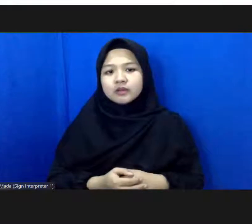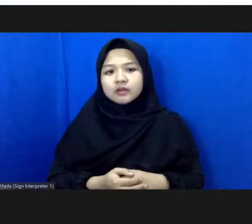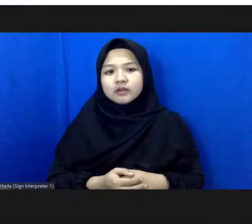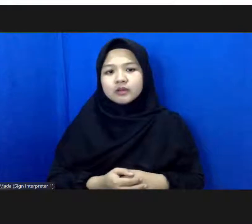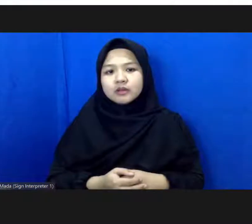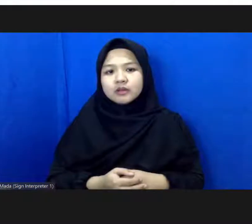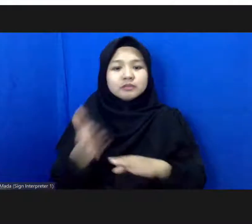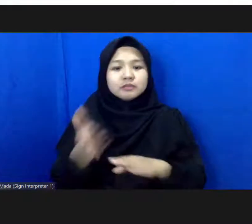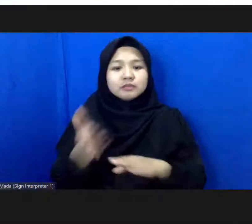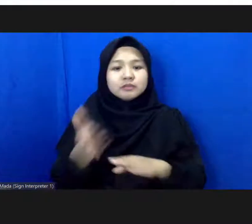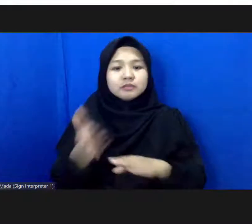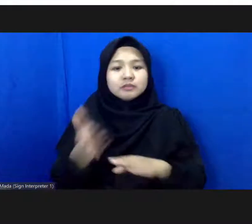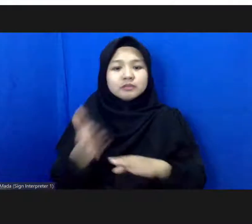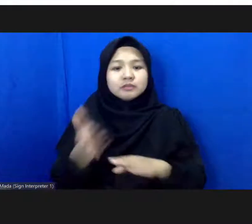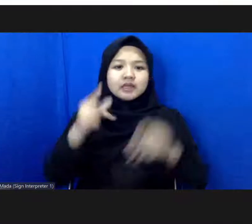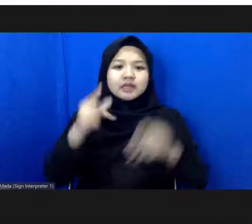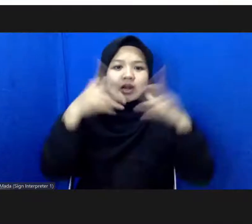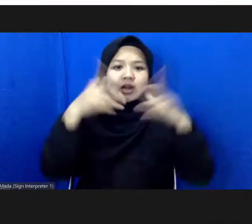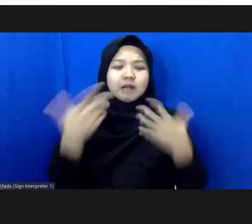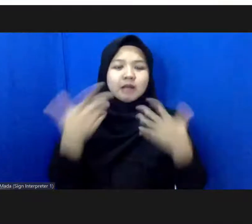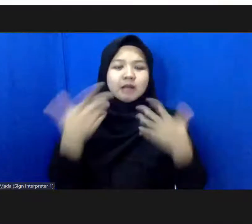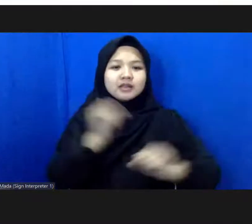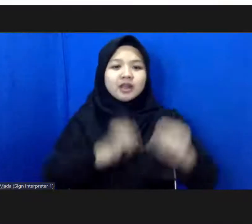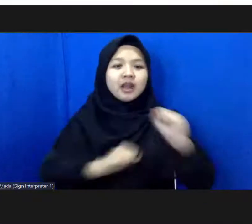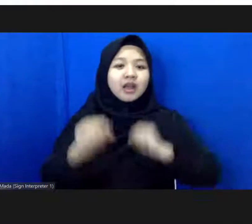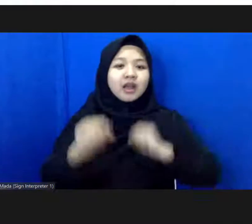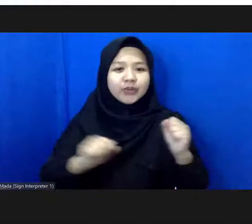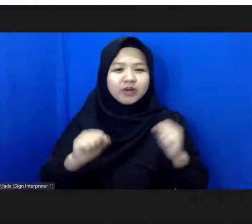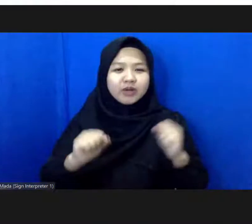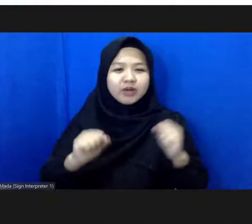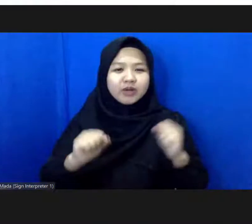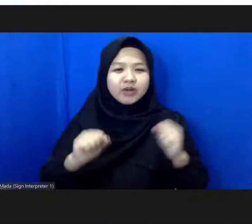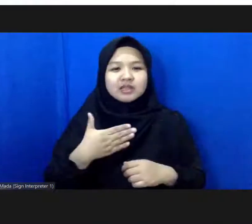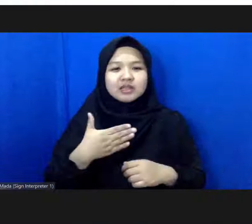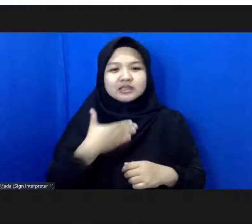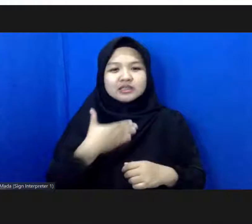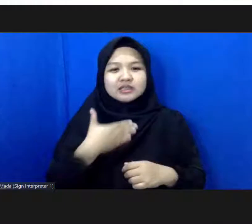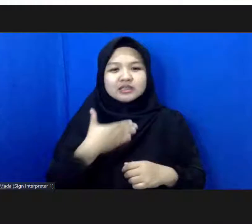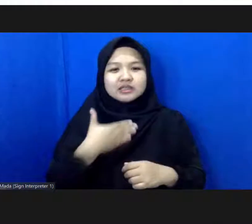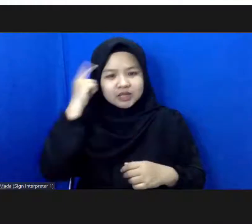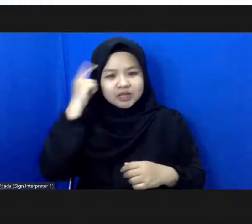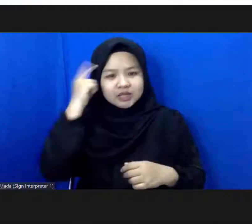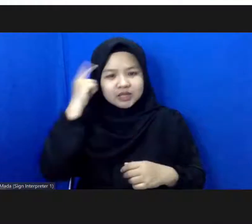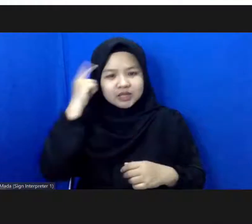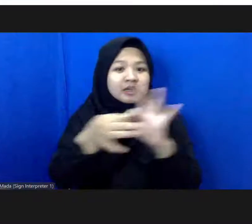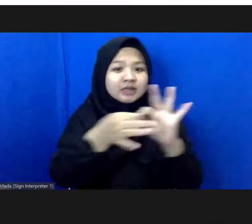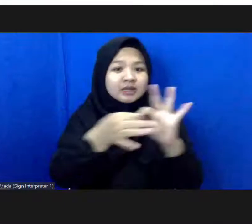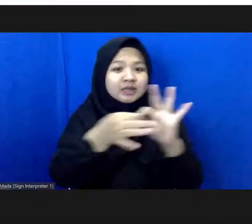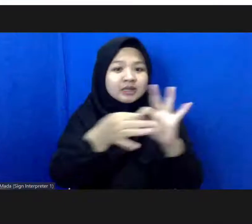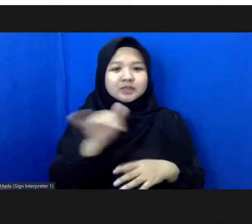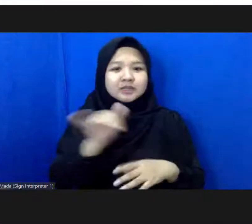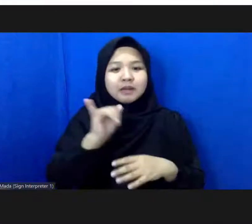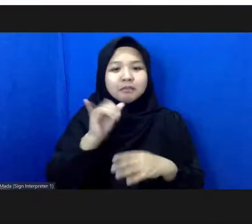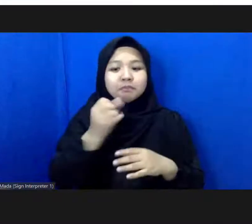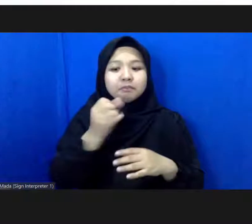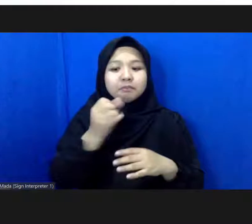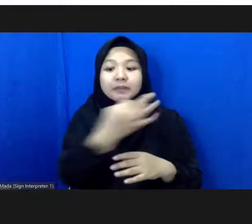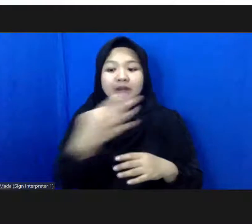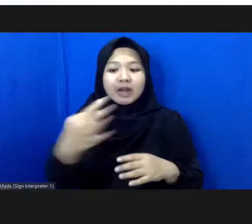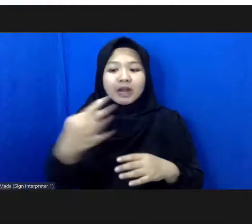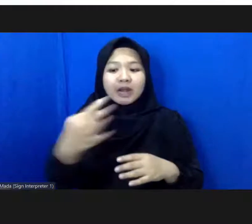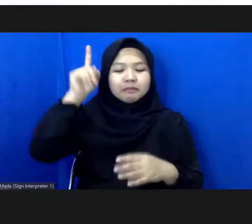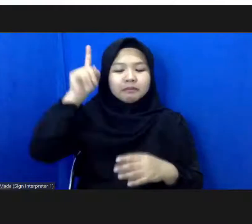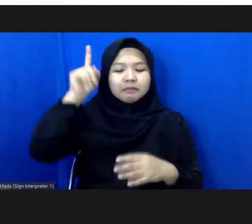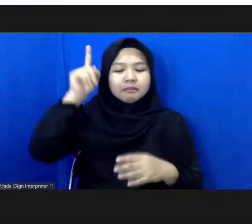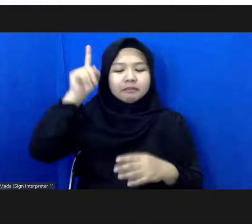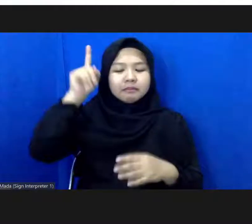that whatever we do, I think our partnership with various government departments